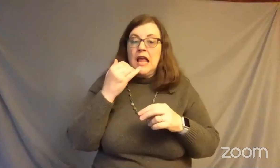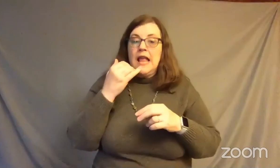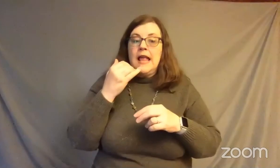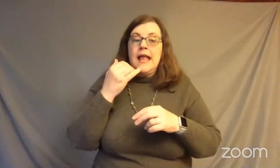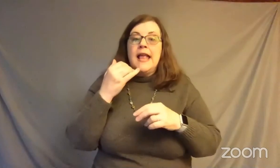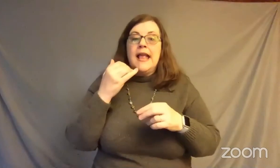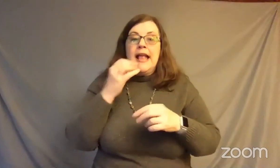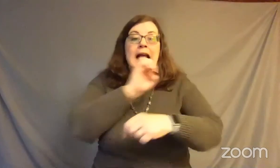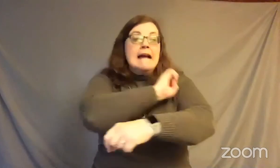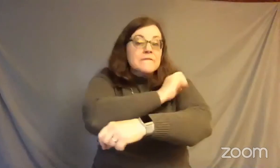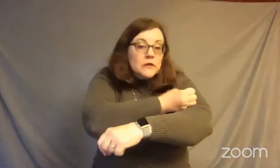effects of doubling and